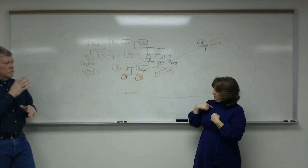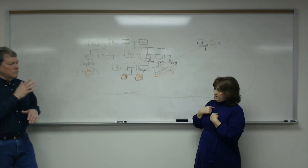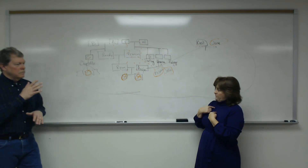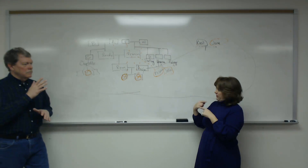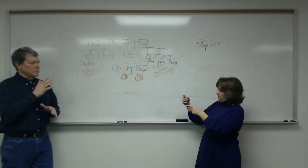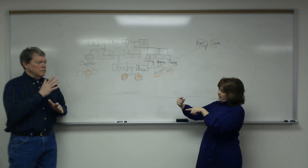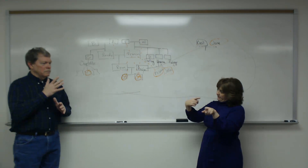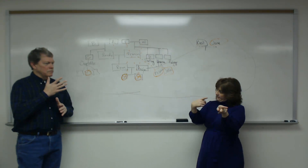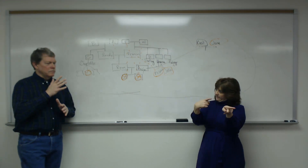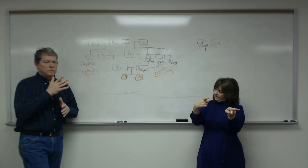Don't teach me.